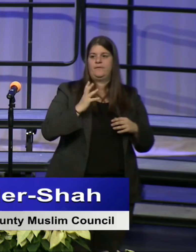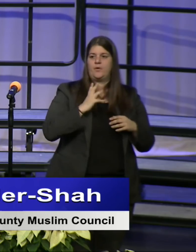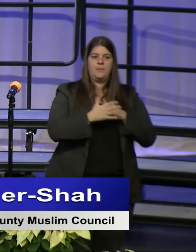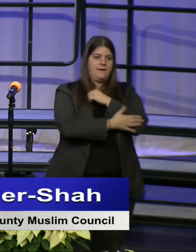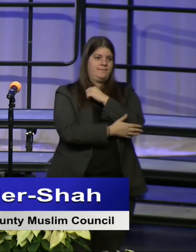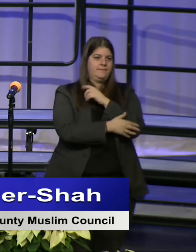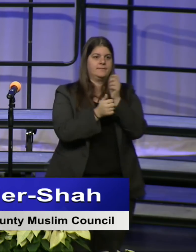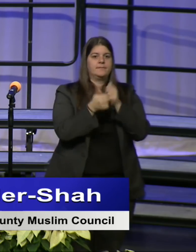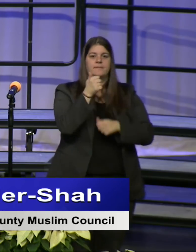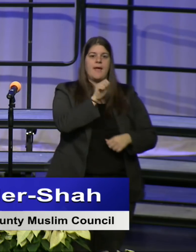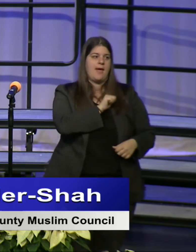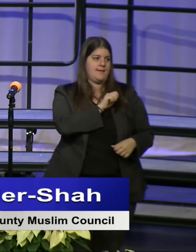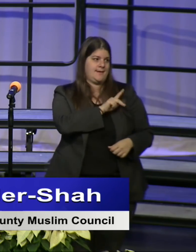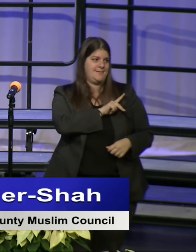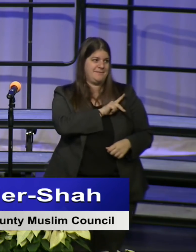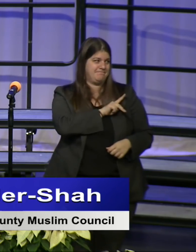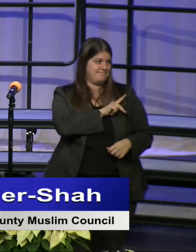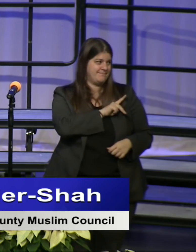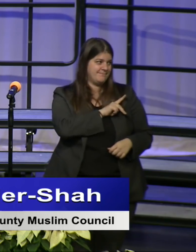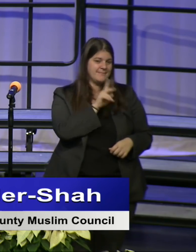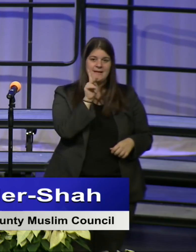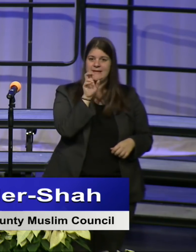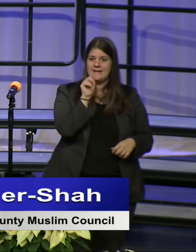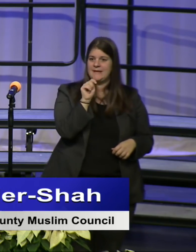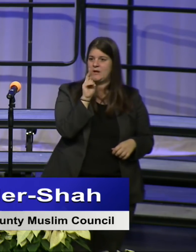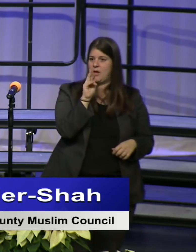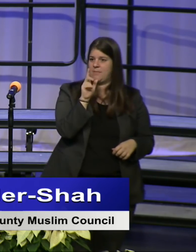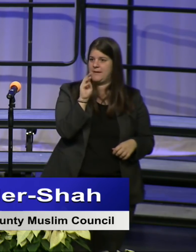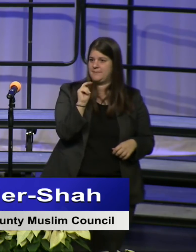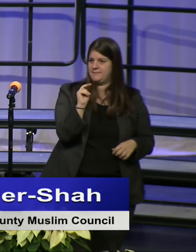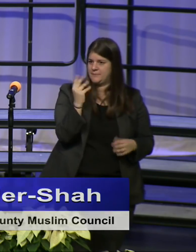Mrs. Alan Kittleman, Mr. and Mrs. Ken Allman,